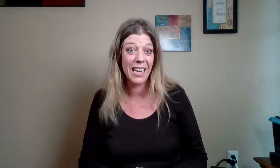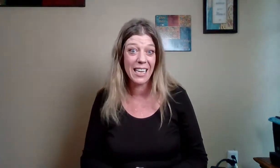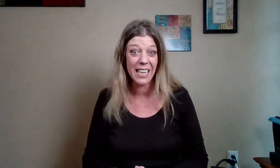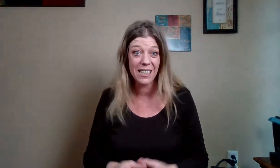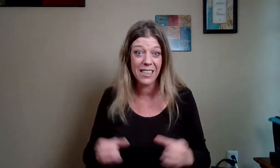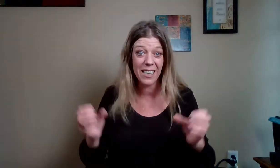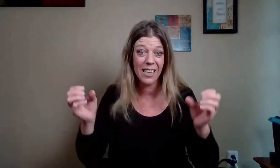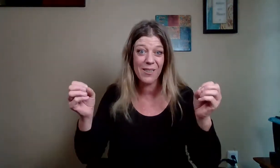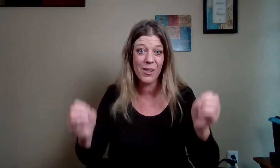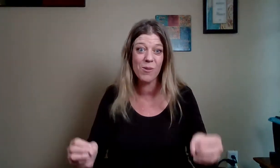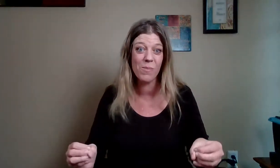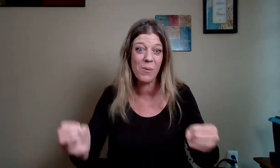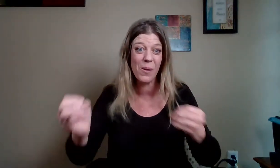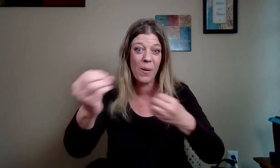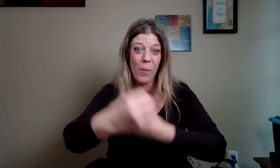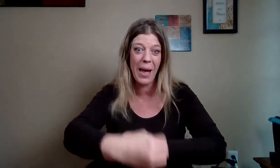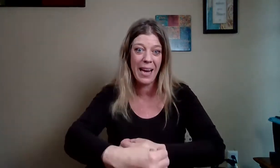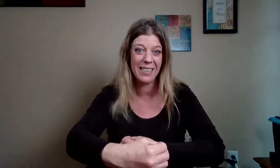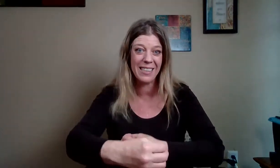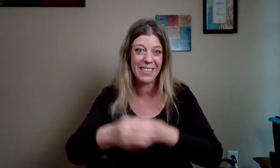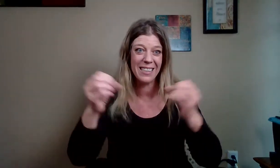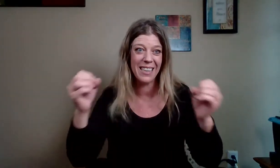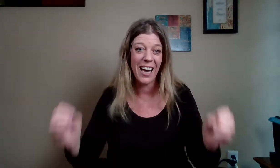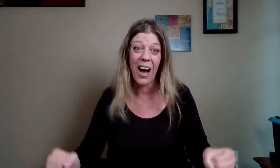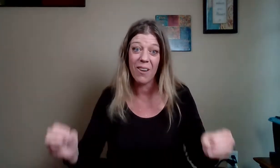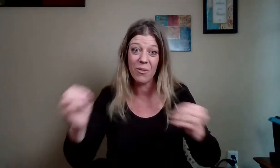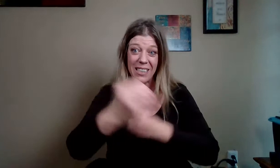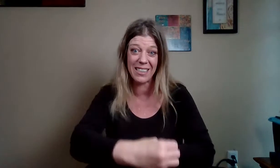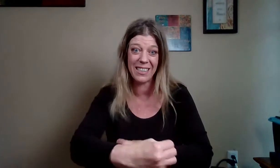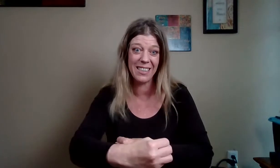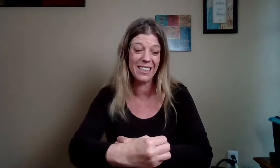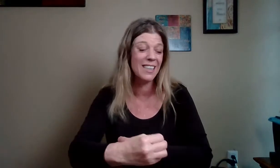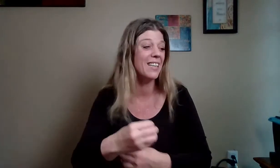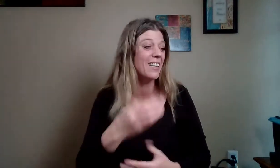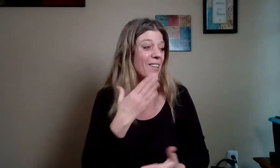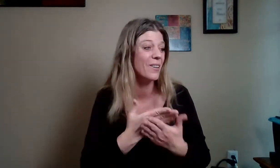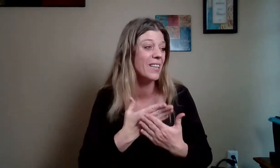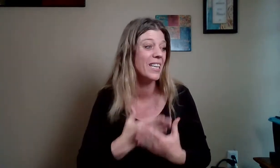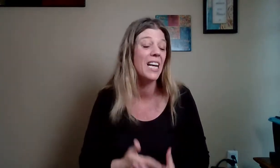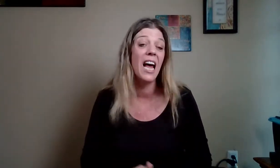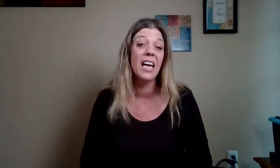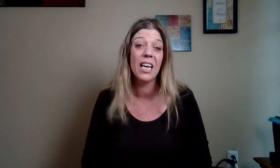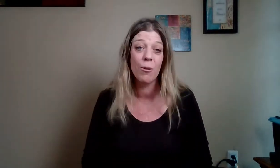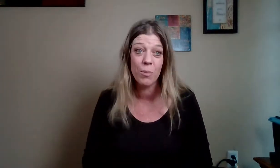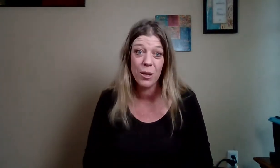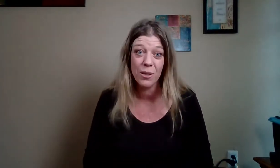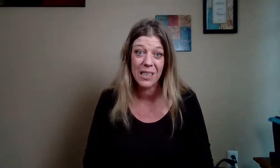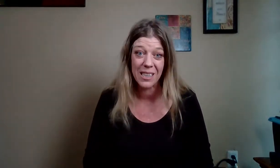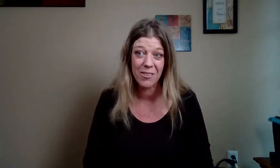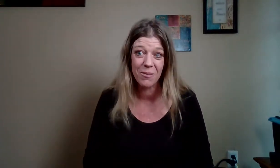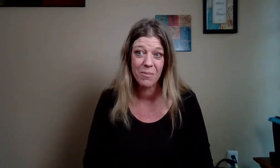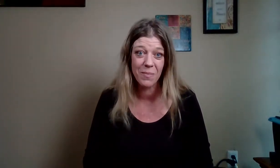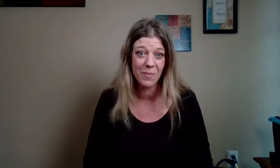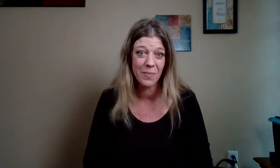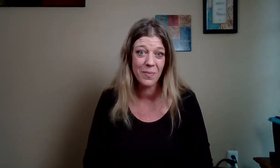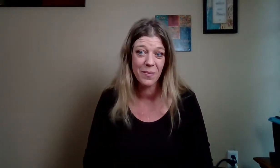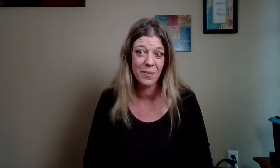Like kitchen and room, but with O hands. Office. Good. Computer.